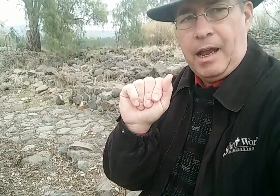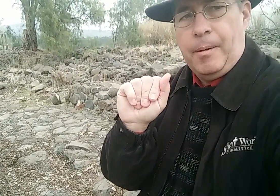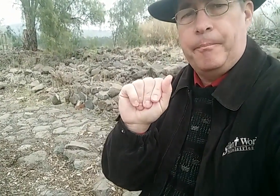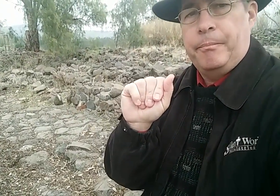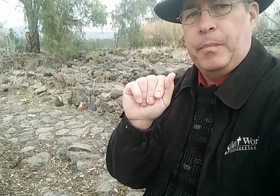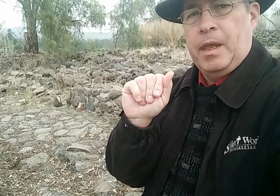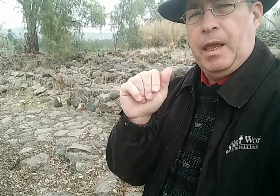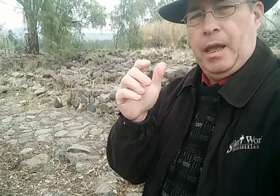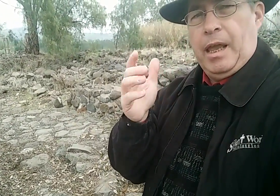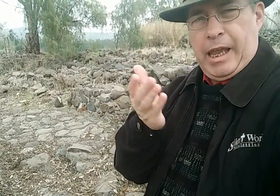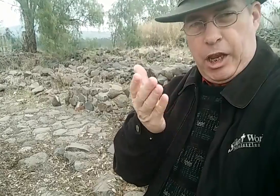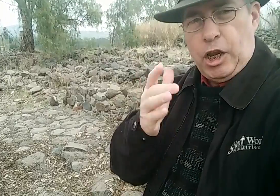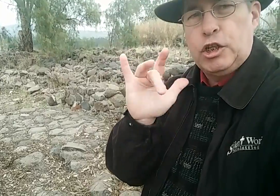Bethsaida,